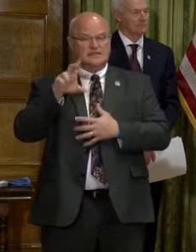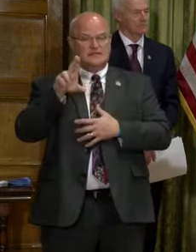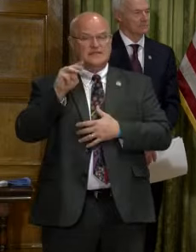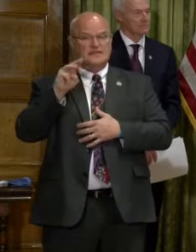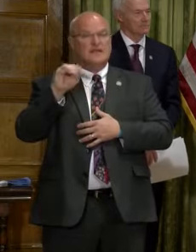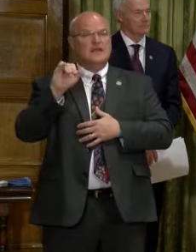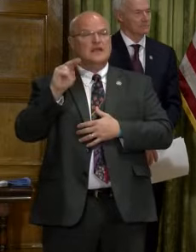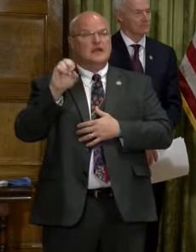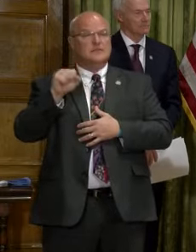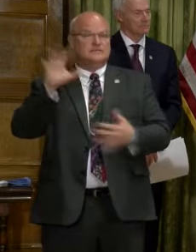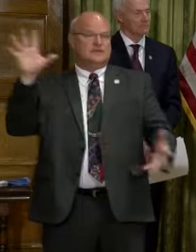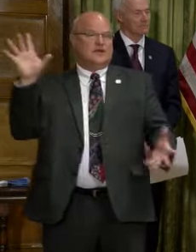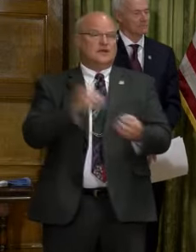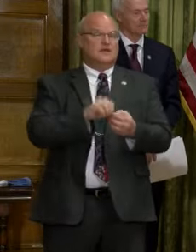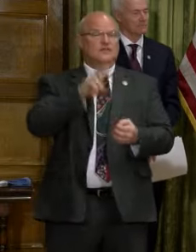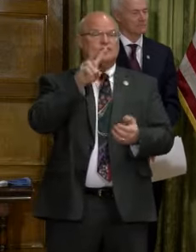of